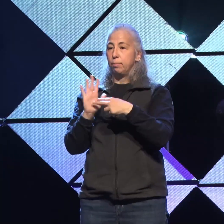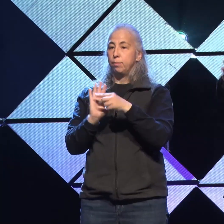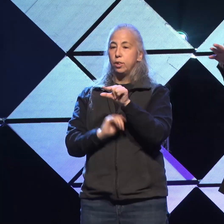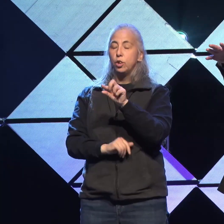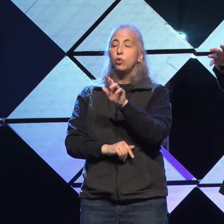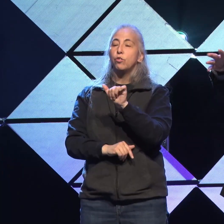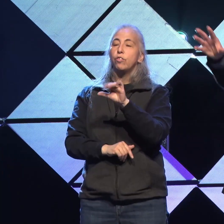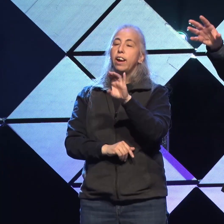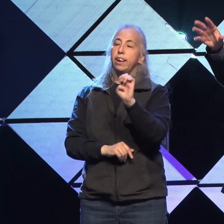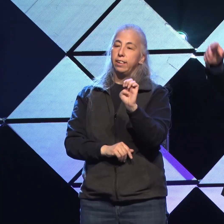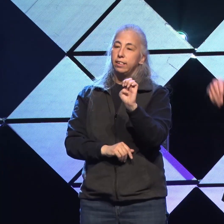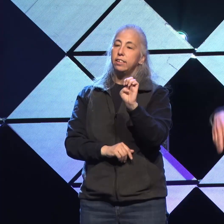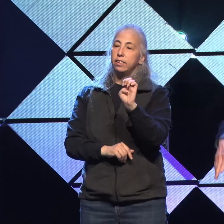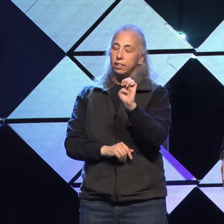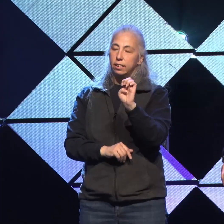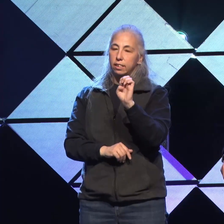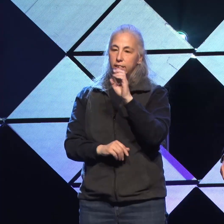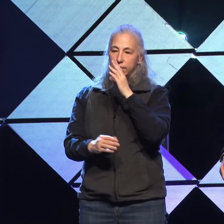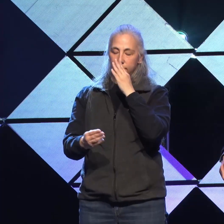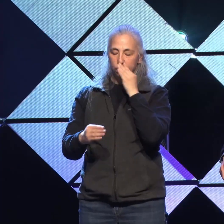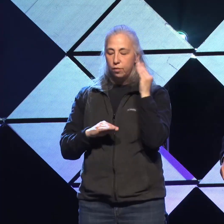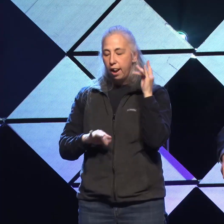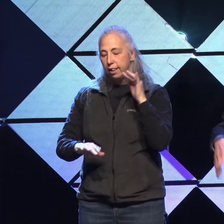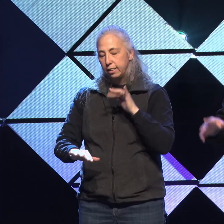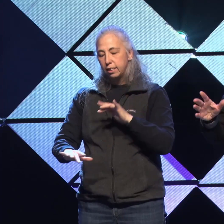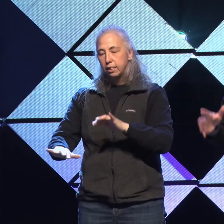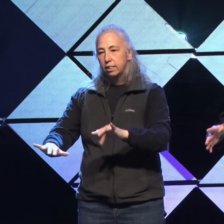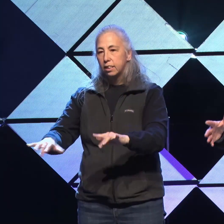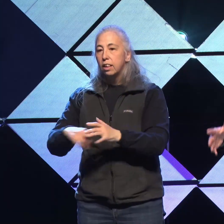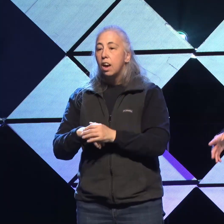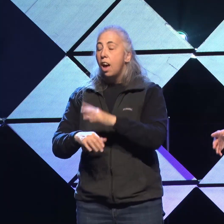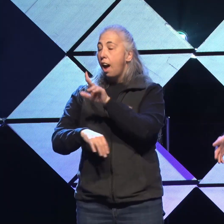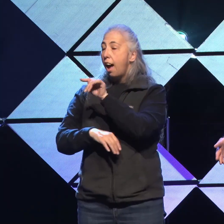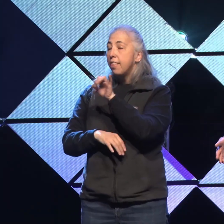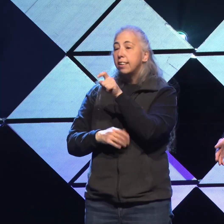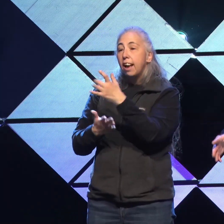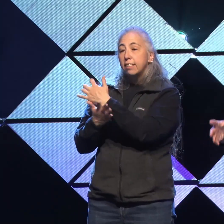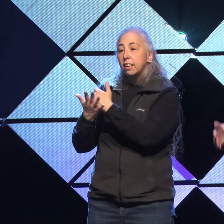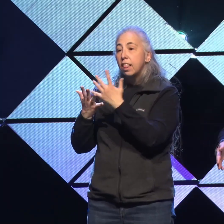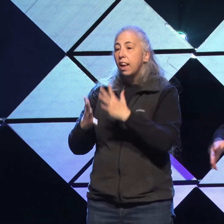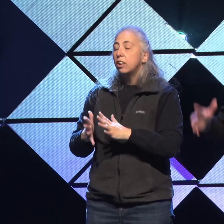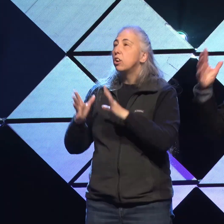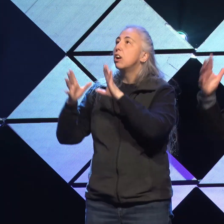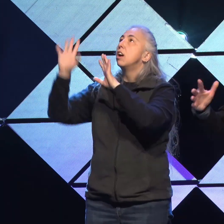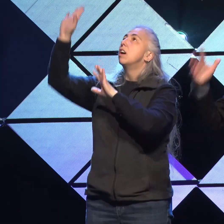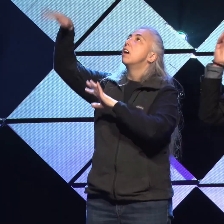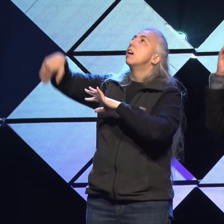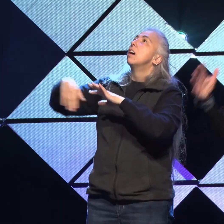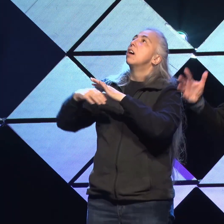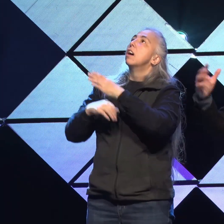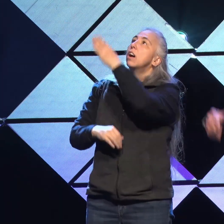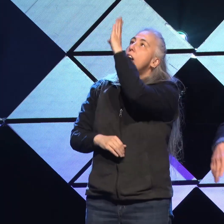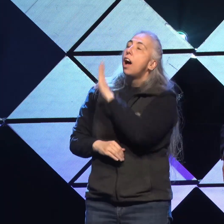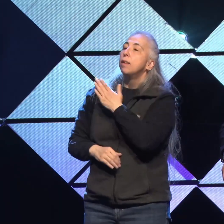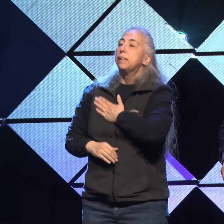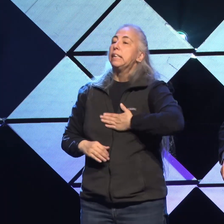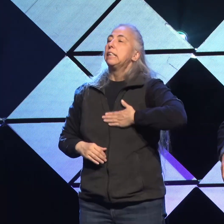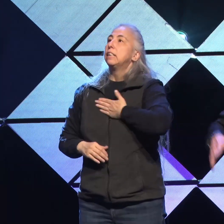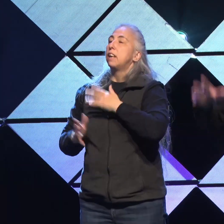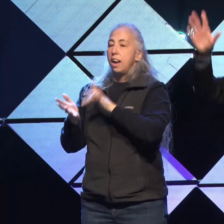And the tax collector throws himself on the grace of God. He throws himself on the grace of God, and Jesus goes,